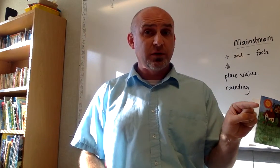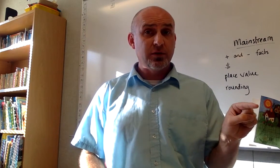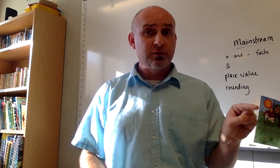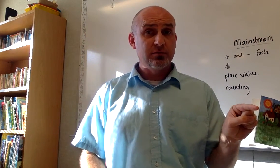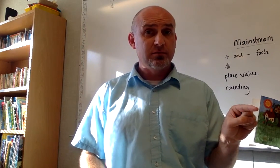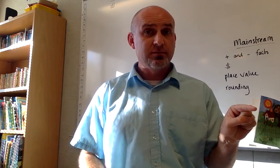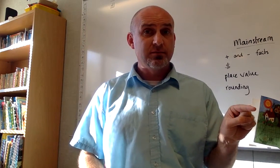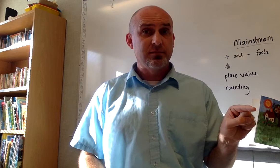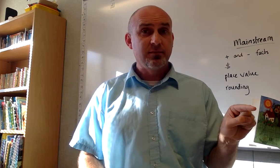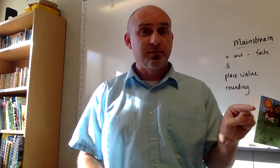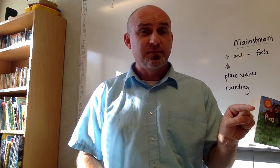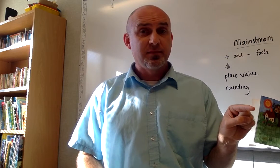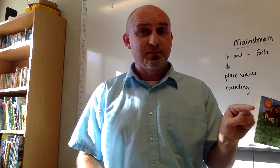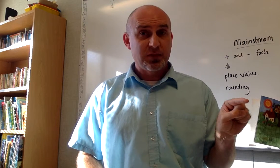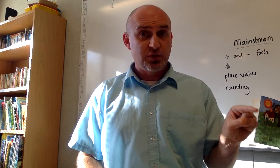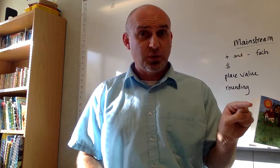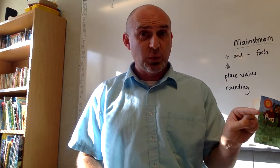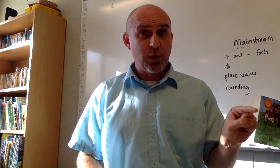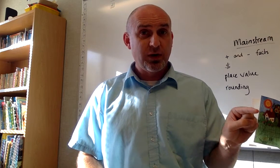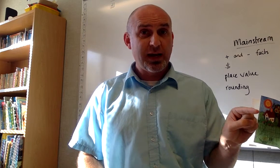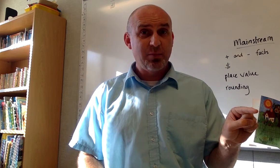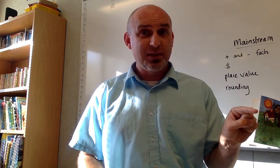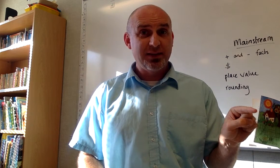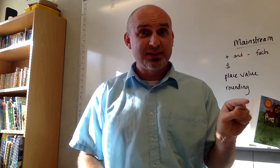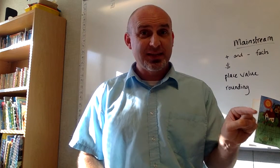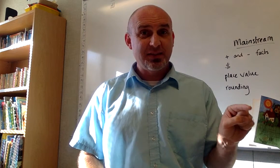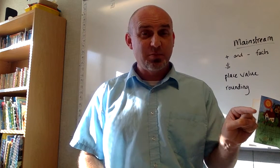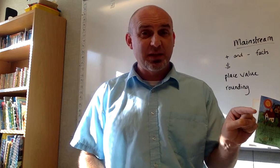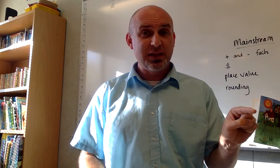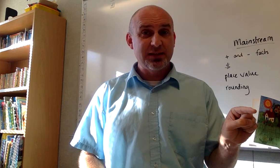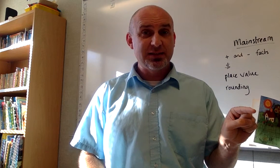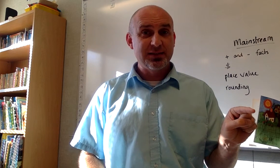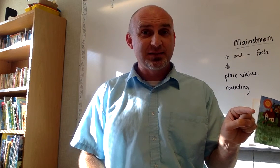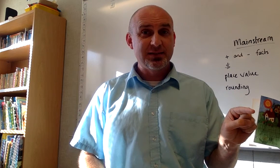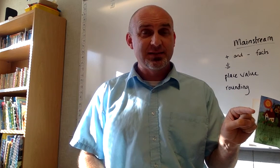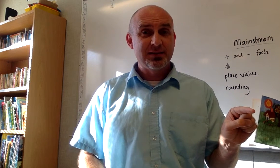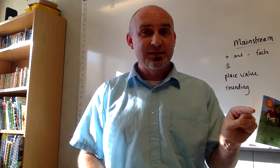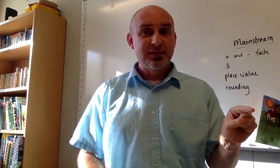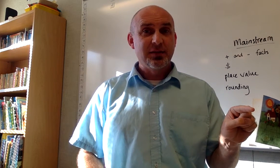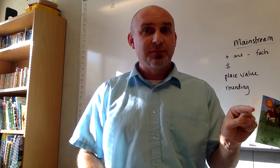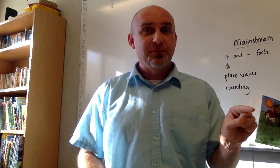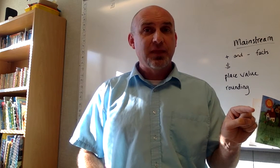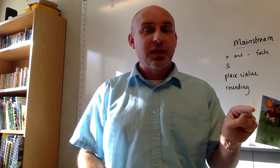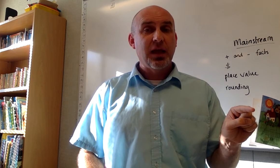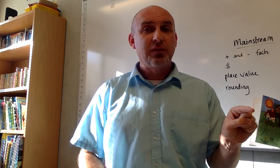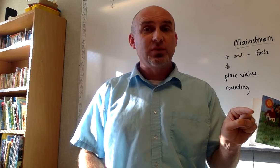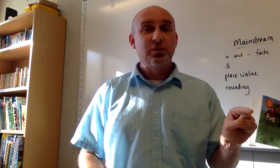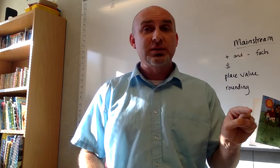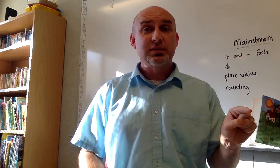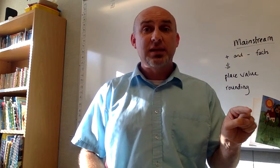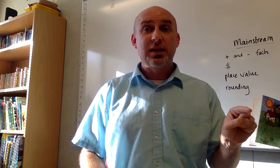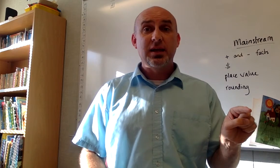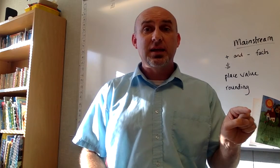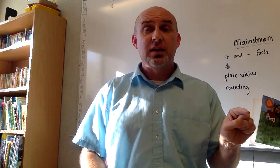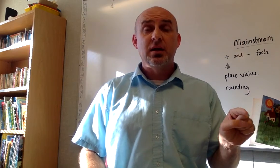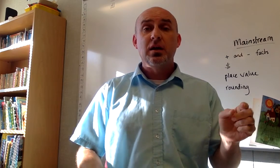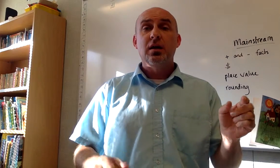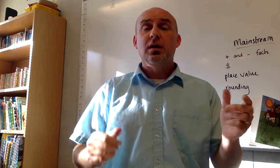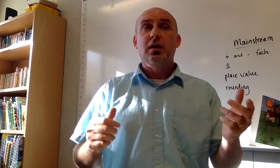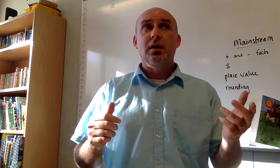here, showing where it happened. That's kind of the place. And then you can say,